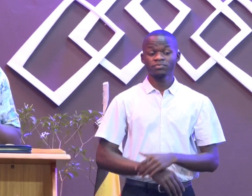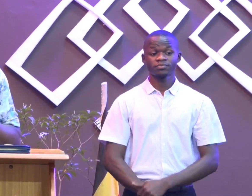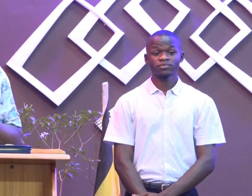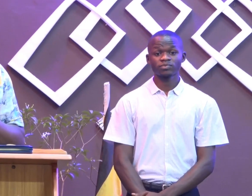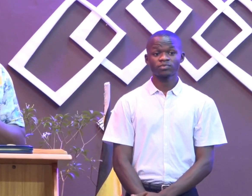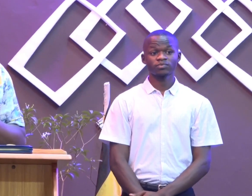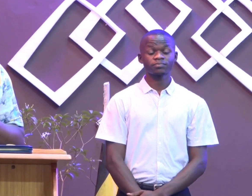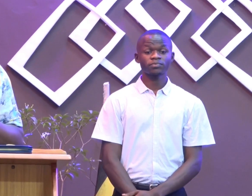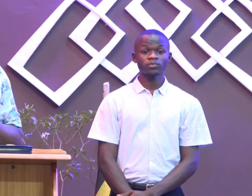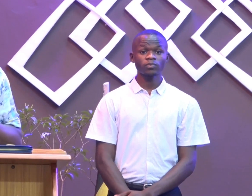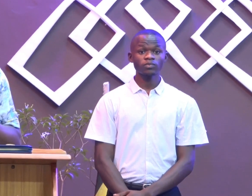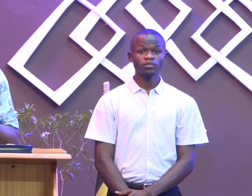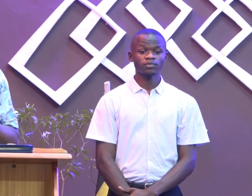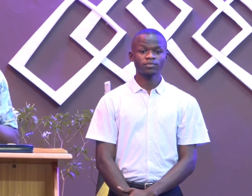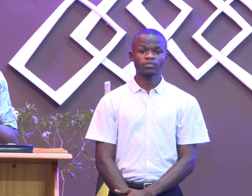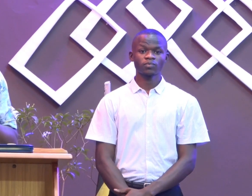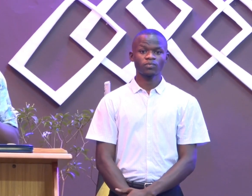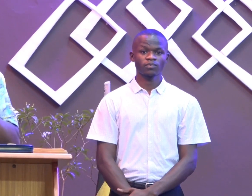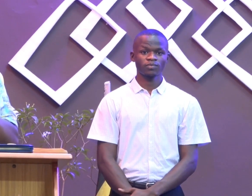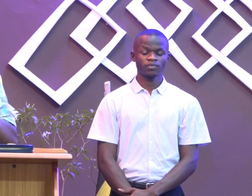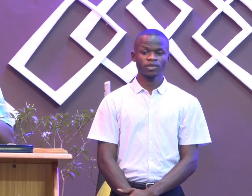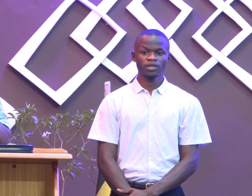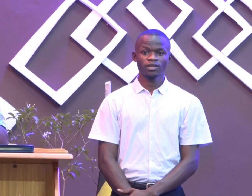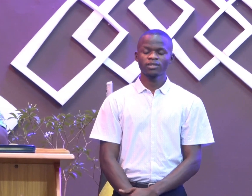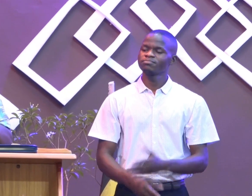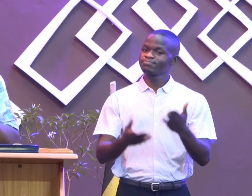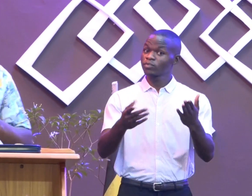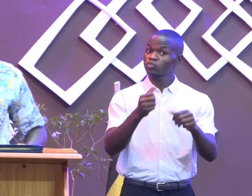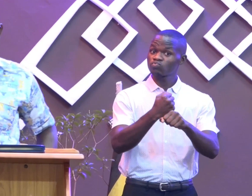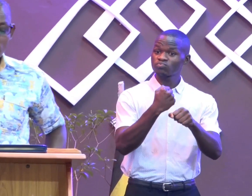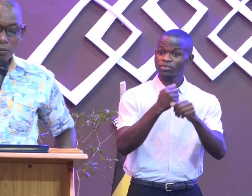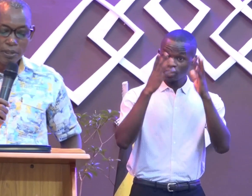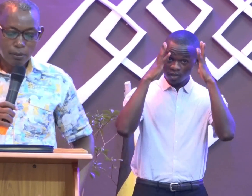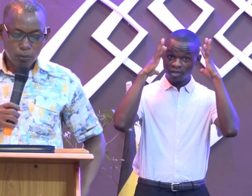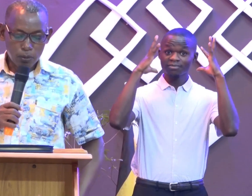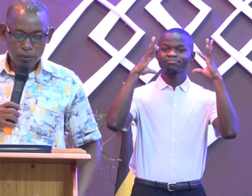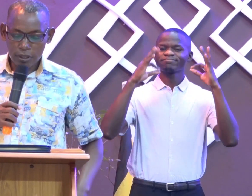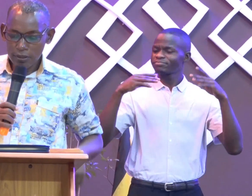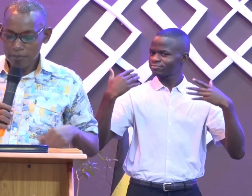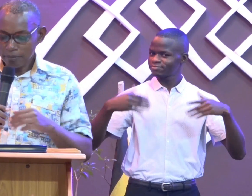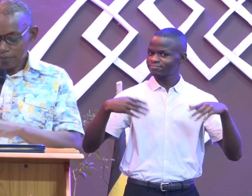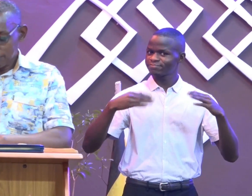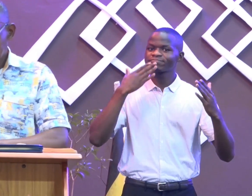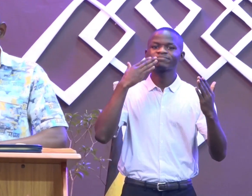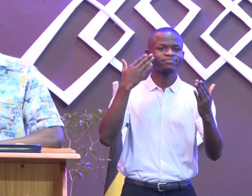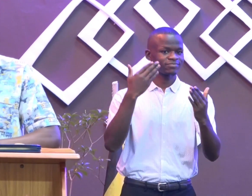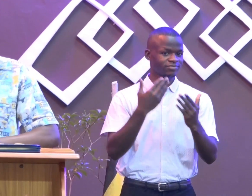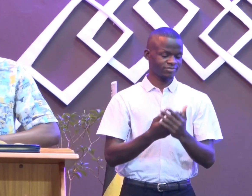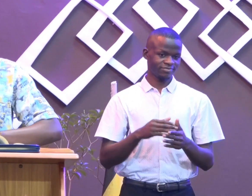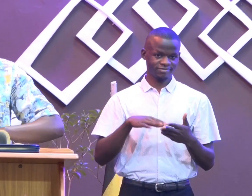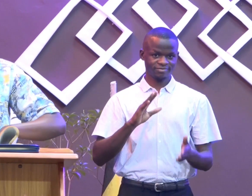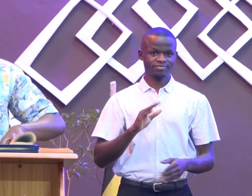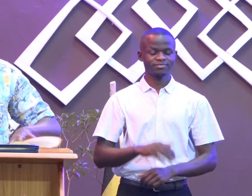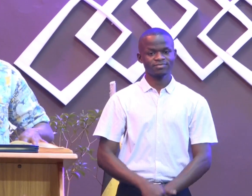in their time to walk with the Lord, even though the times are not easy. Mwakola okusalawo okukyasinze okubeera okulungi. You made a very